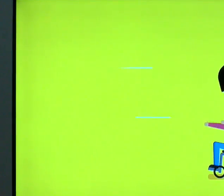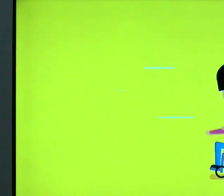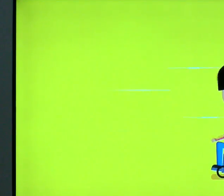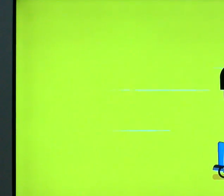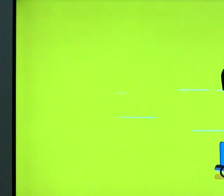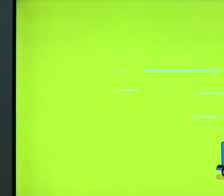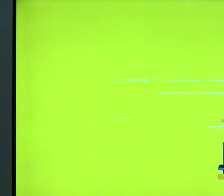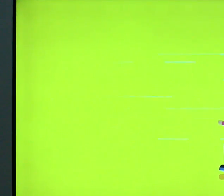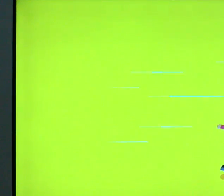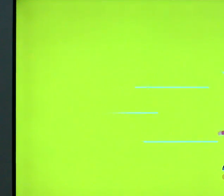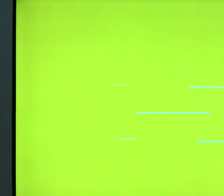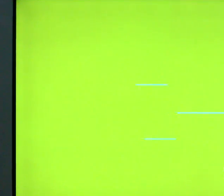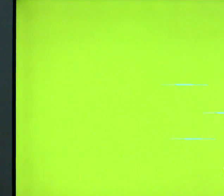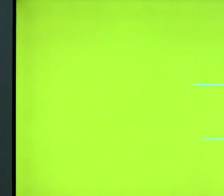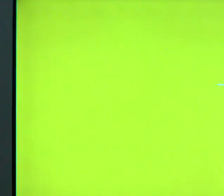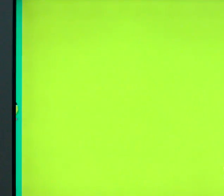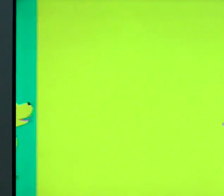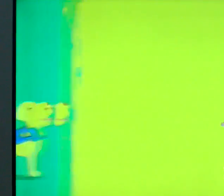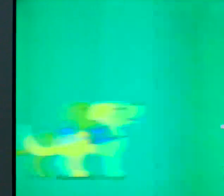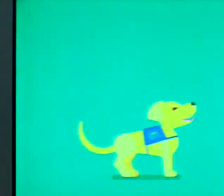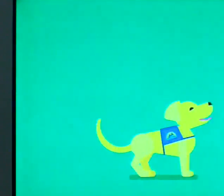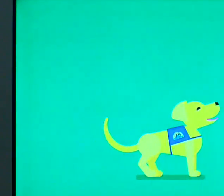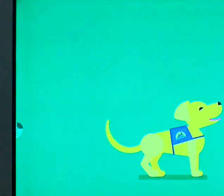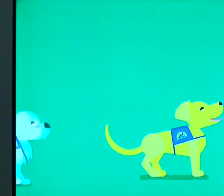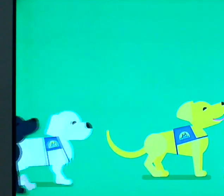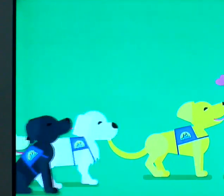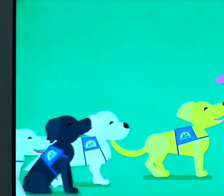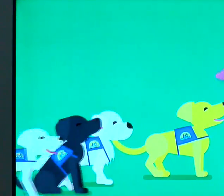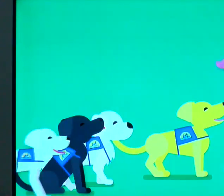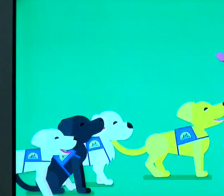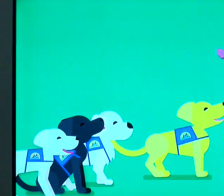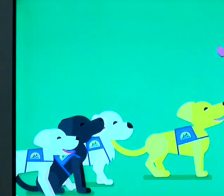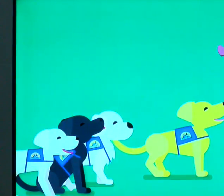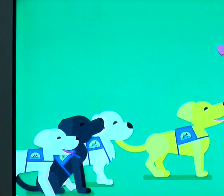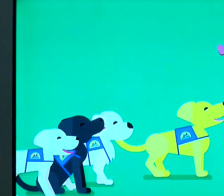Then comes the day when the person and dog meet for the first time.